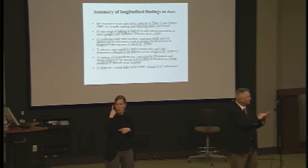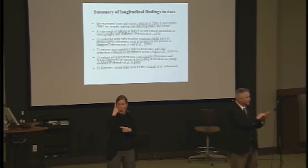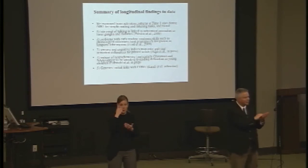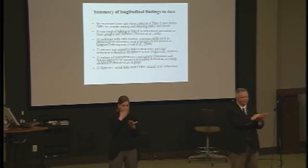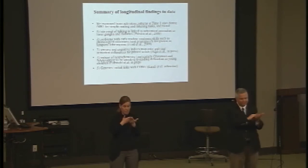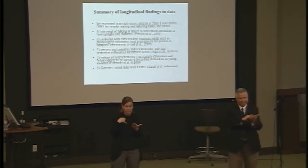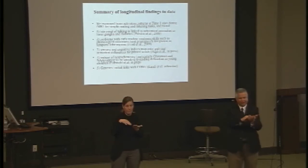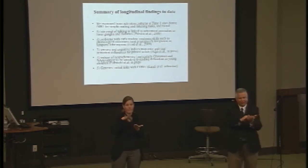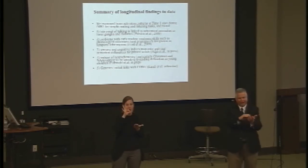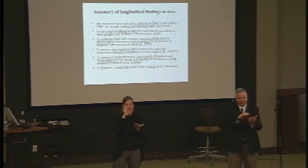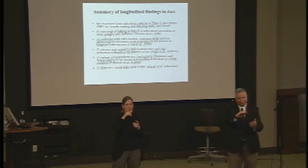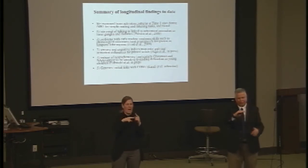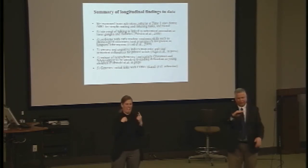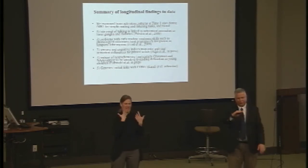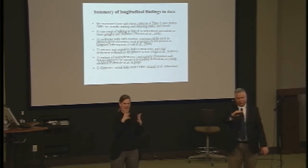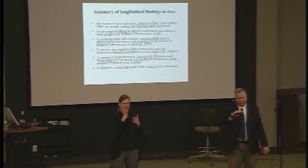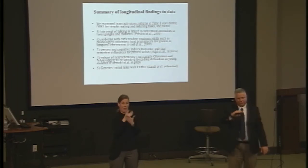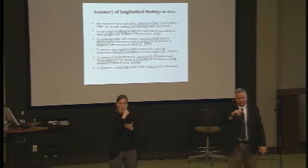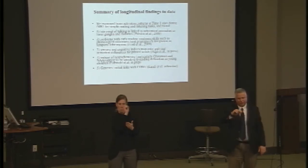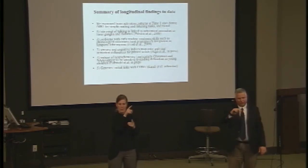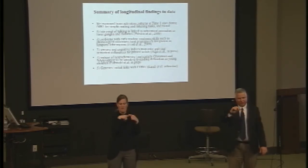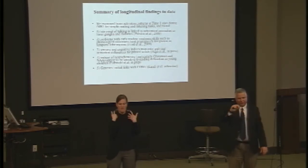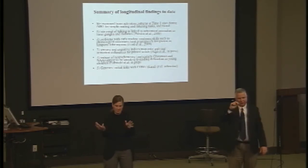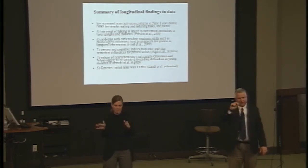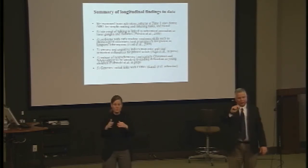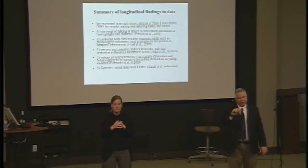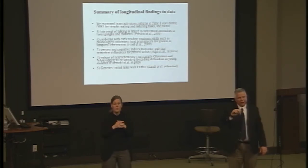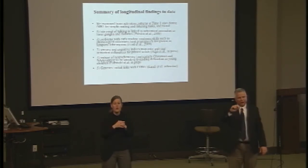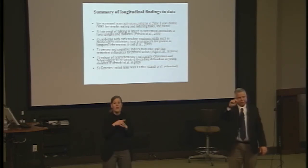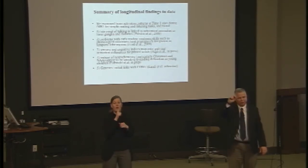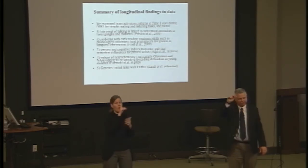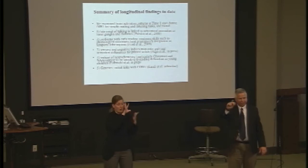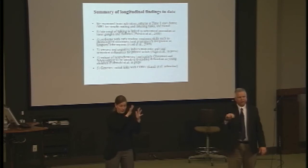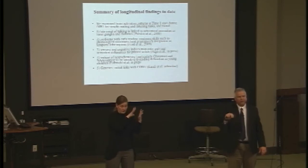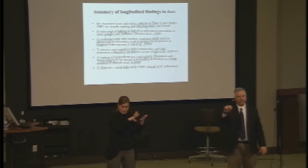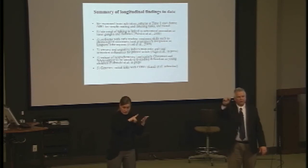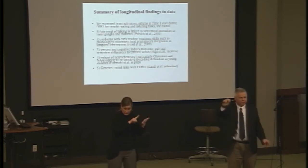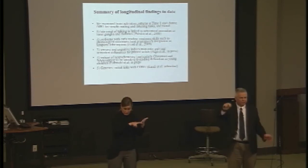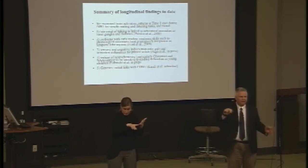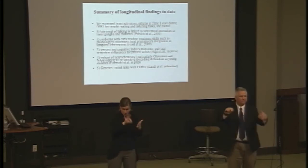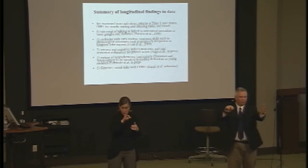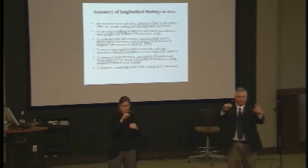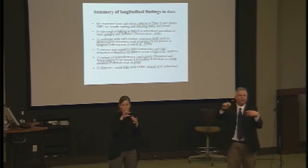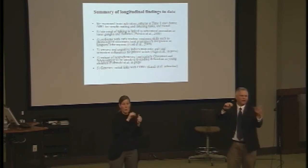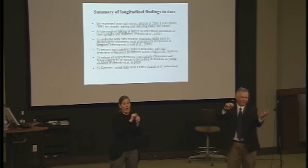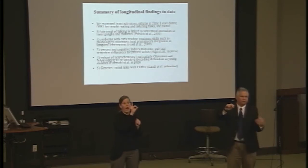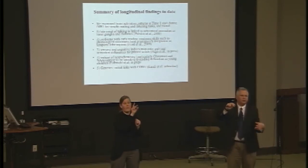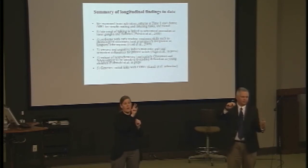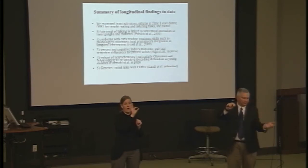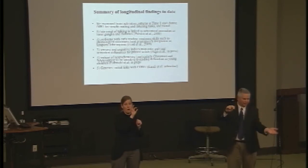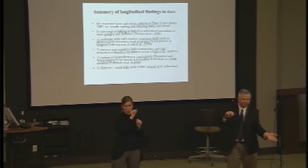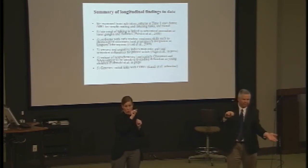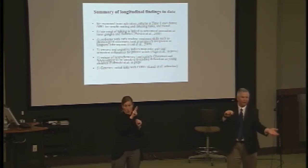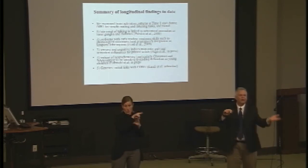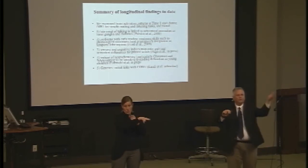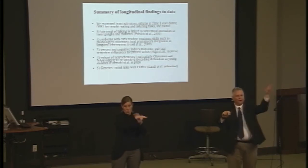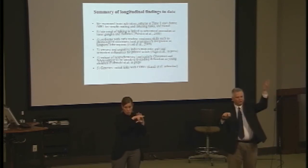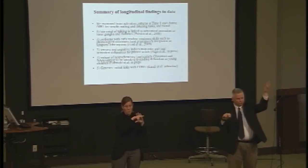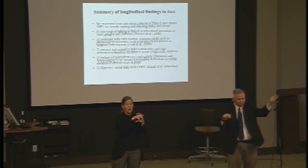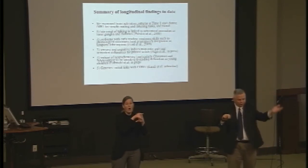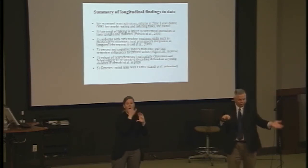The finding is this, that when we have fMRI predicting reading scores, and all of our labs do this all the